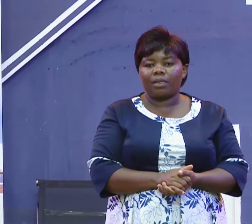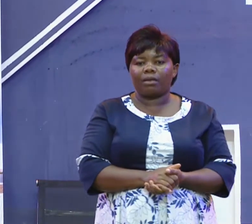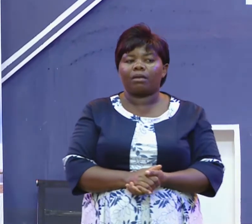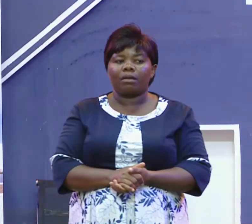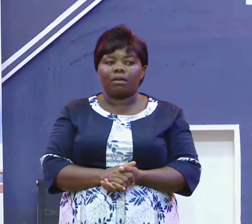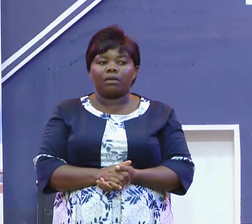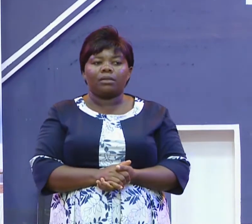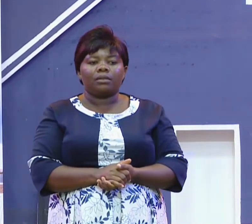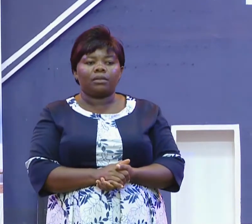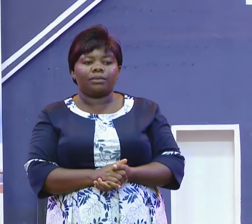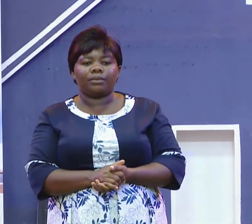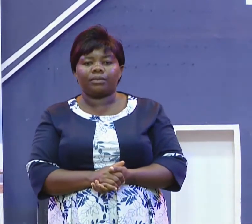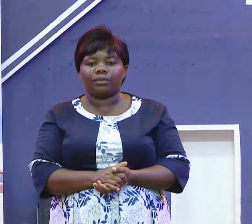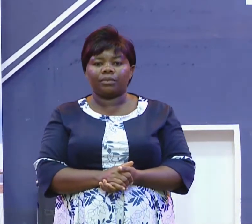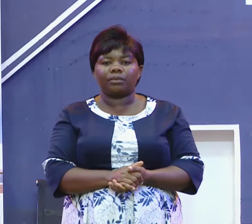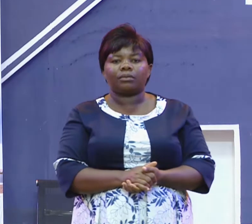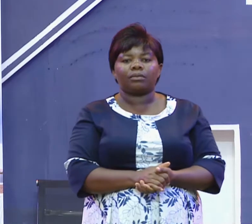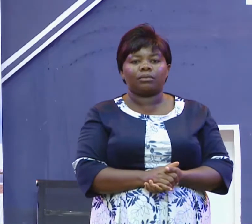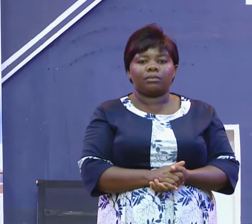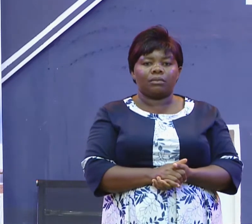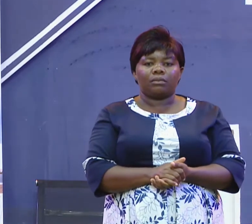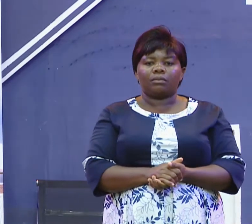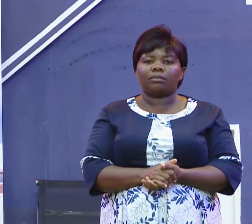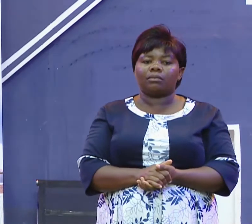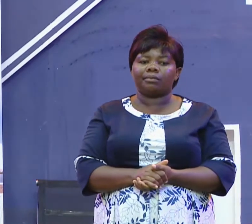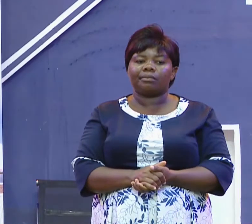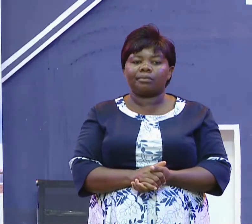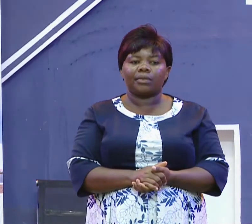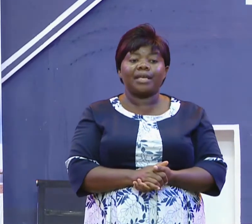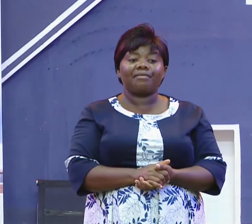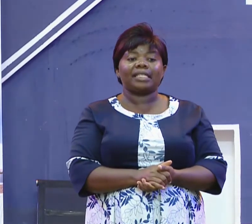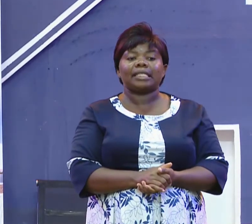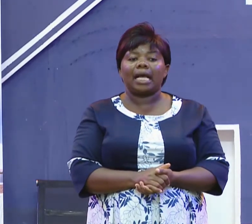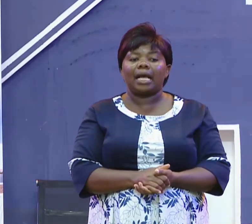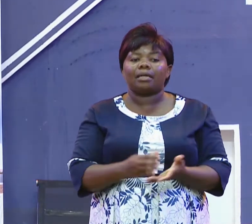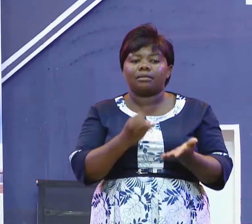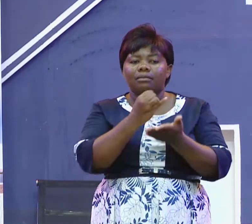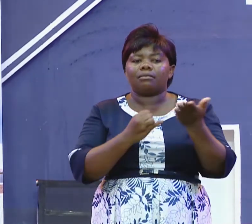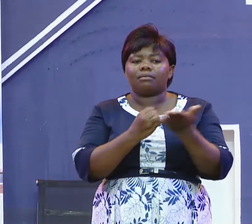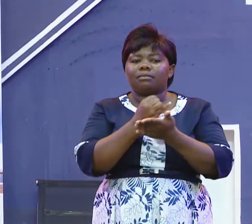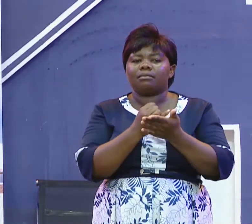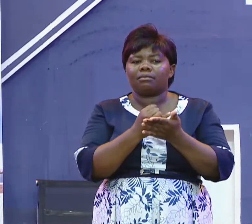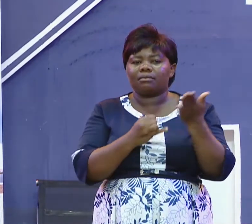only coming from outside, but CEOs who have been made in their nation.